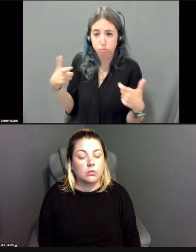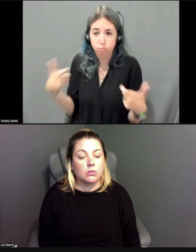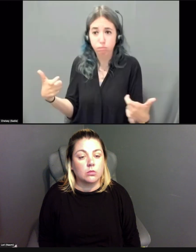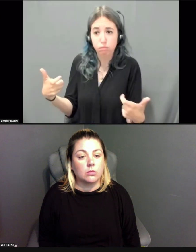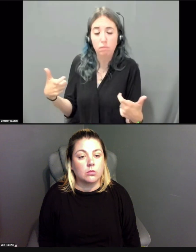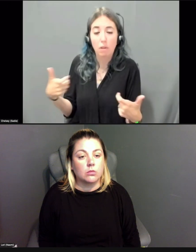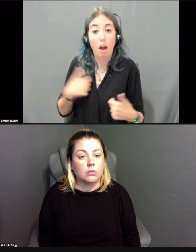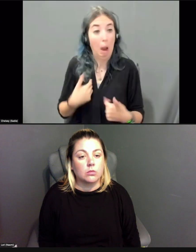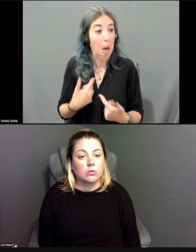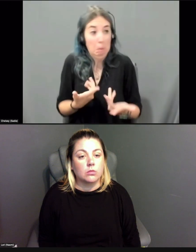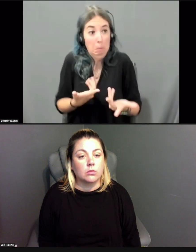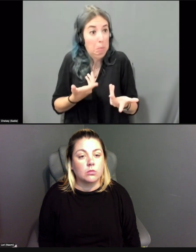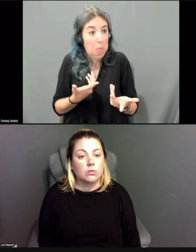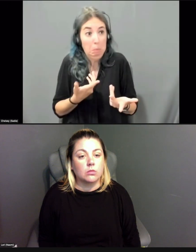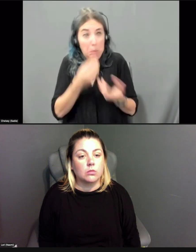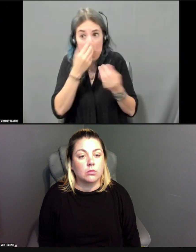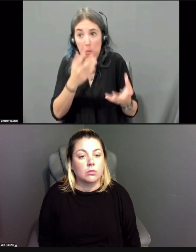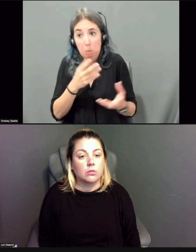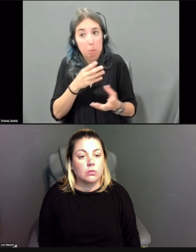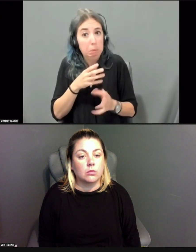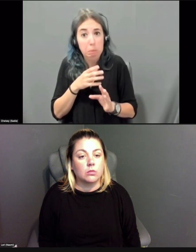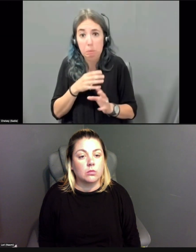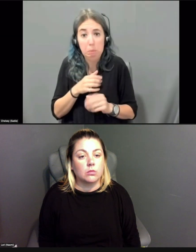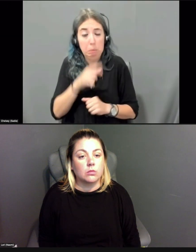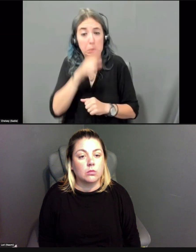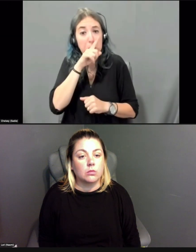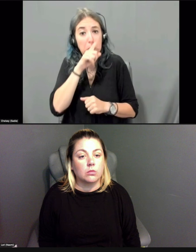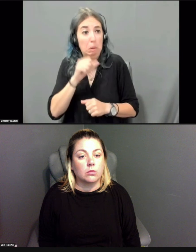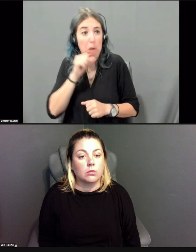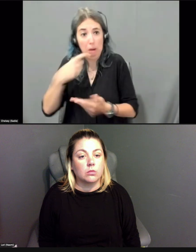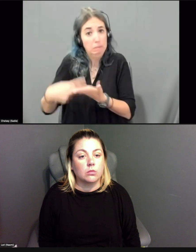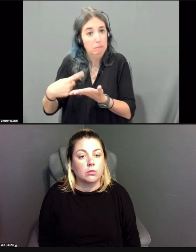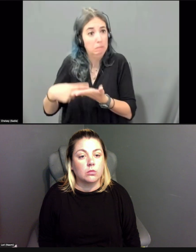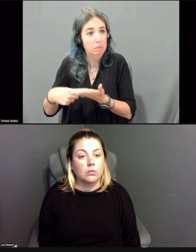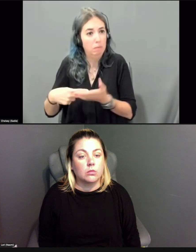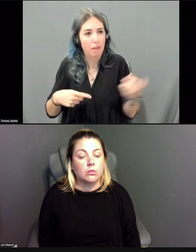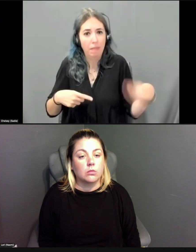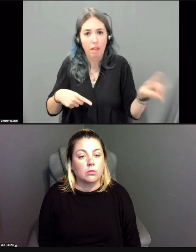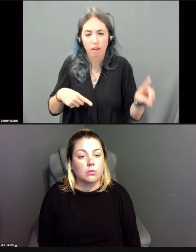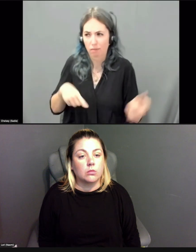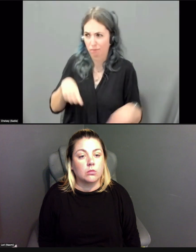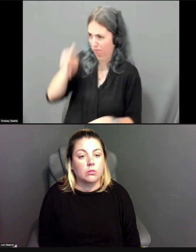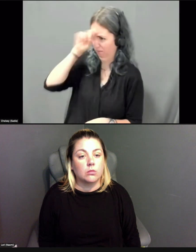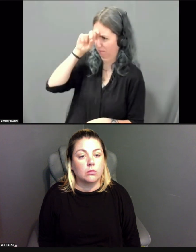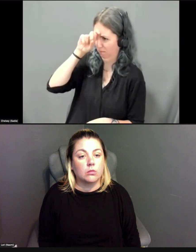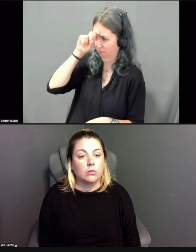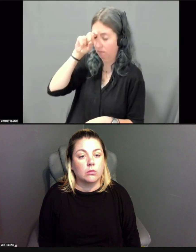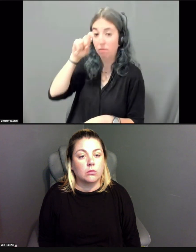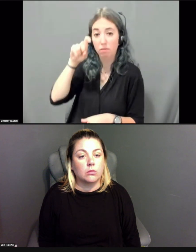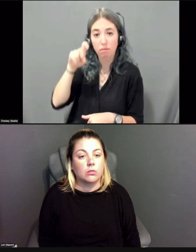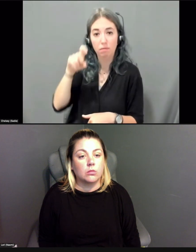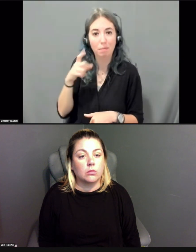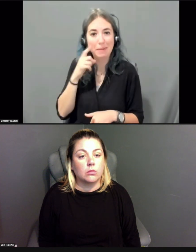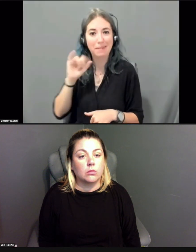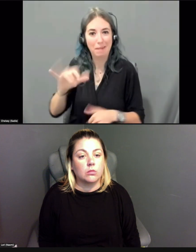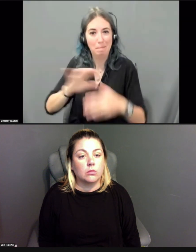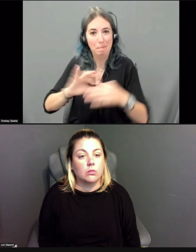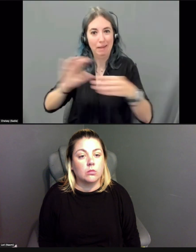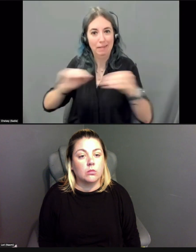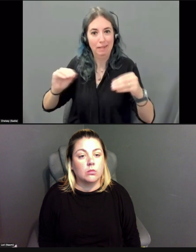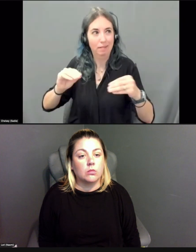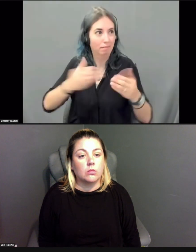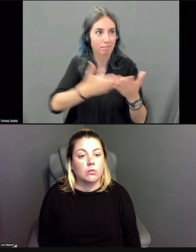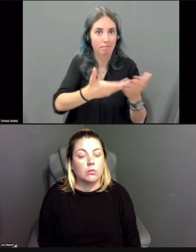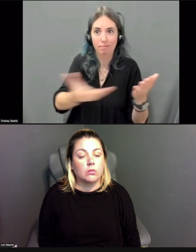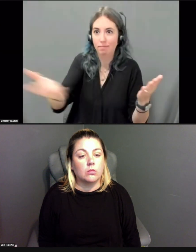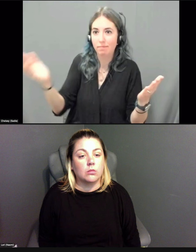things that we hear in fitness messaging and fitness marketing. And it's kind of along those same lines as if